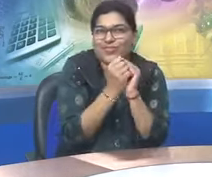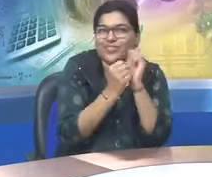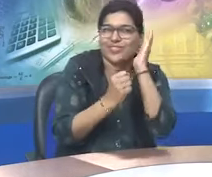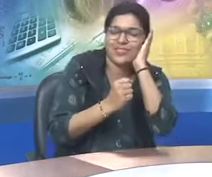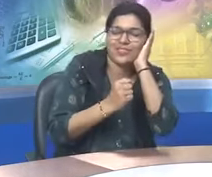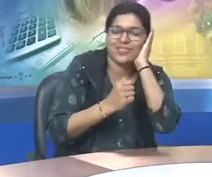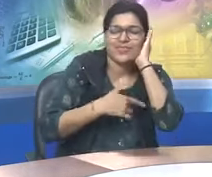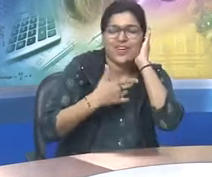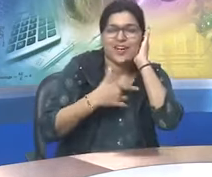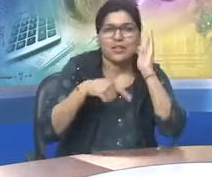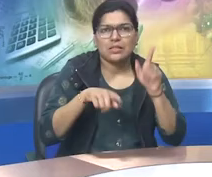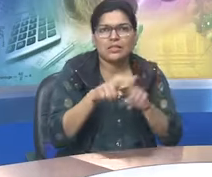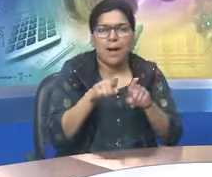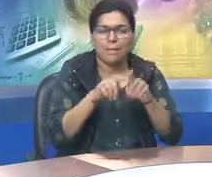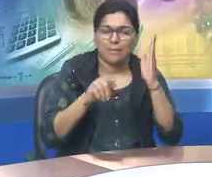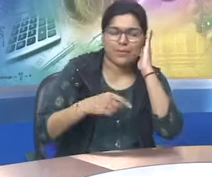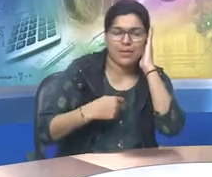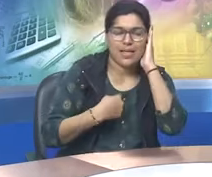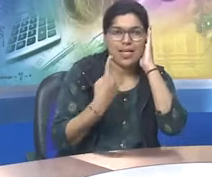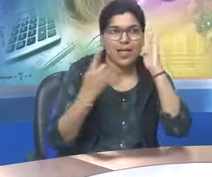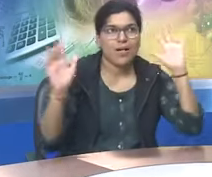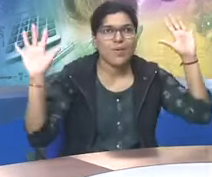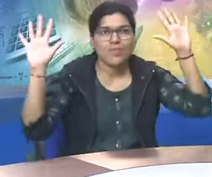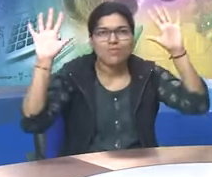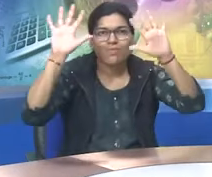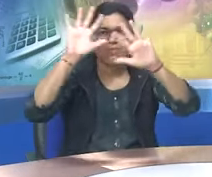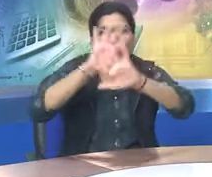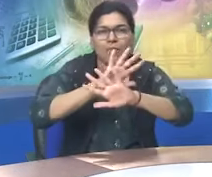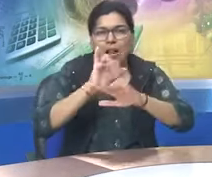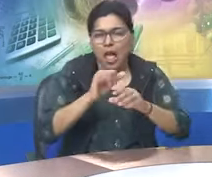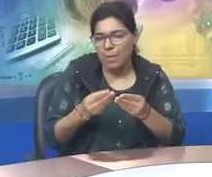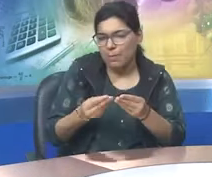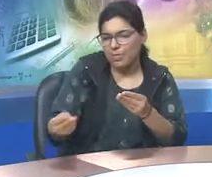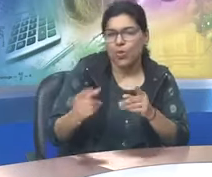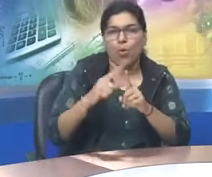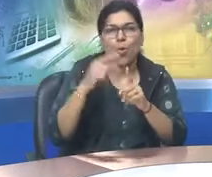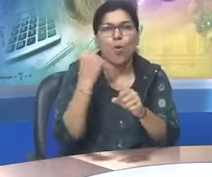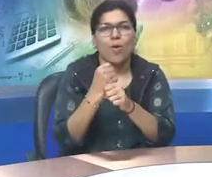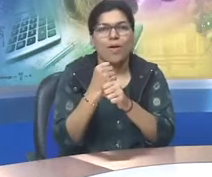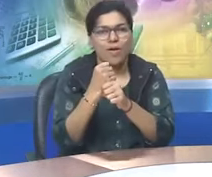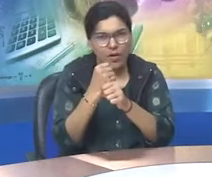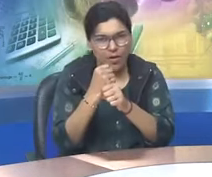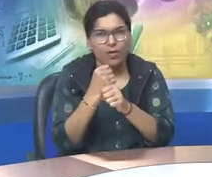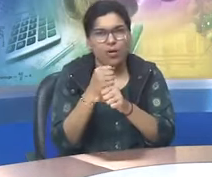frozen darkness from her grandmother's house